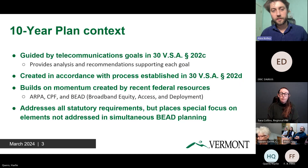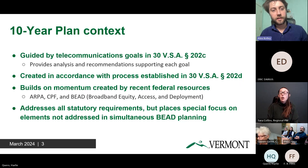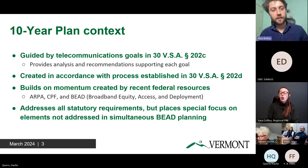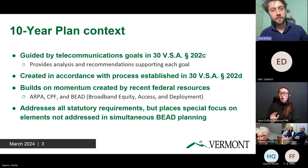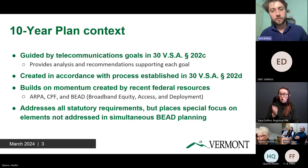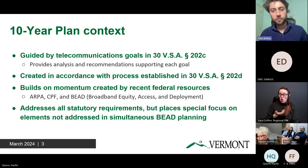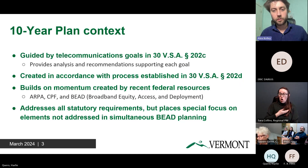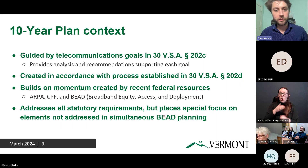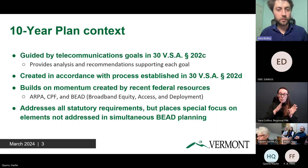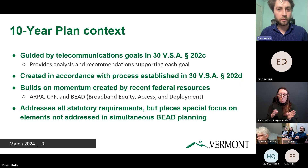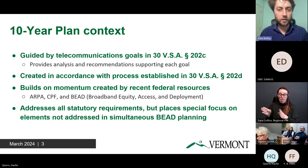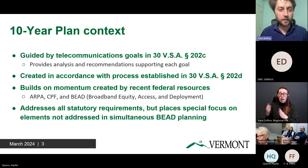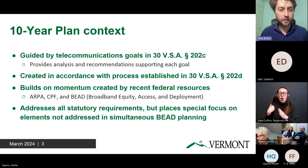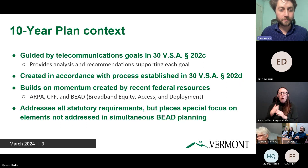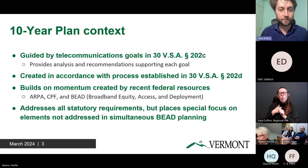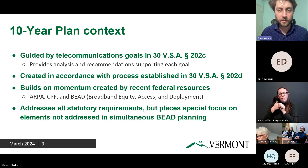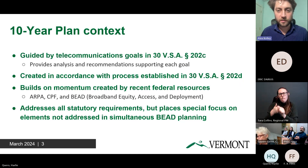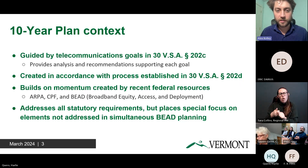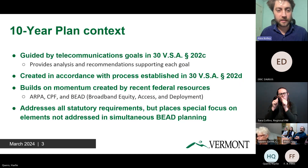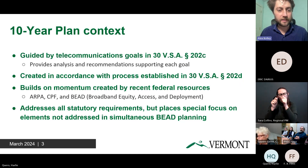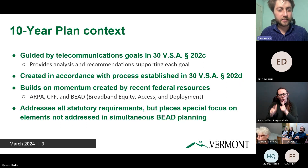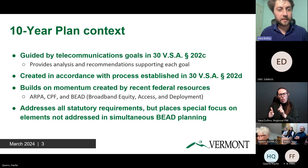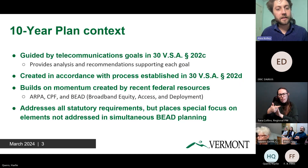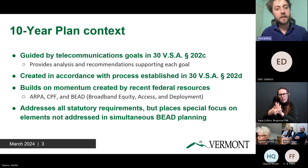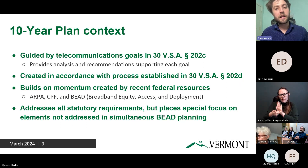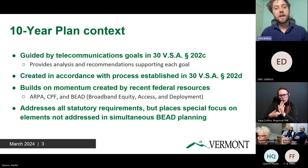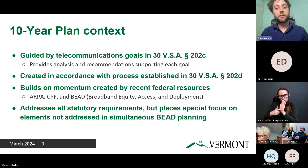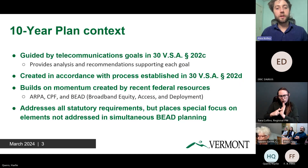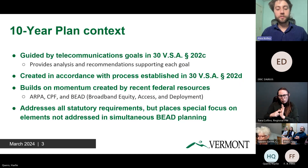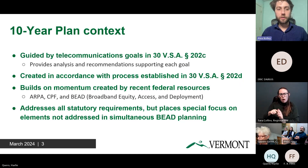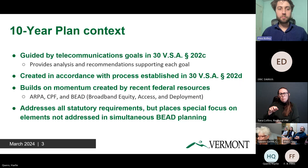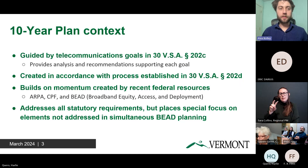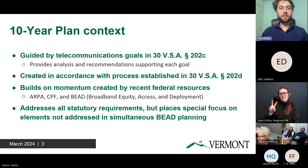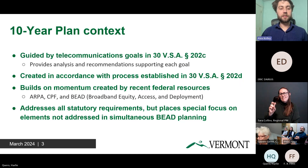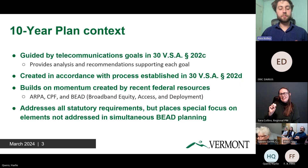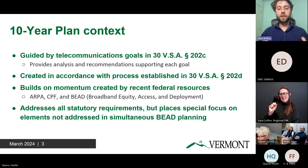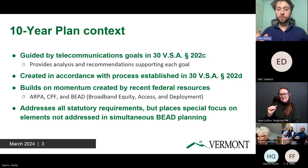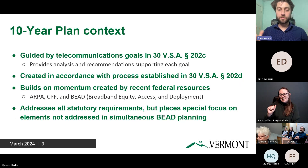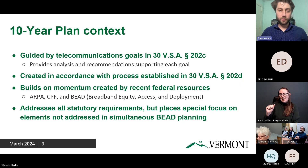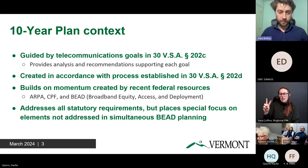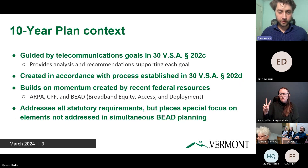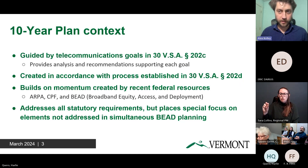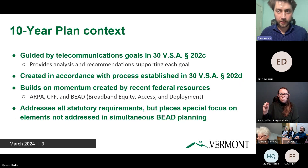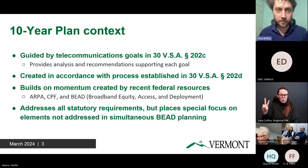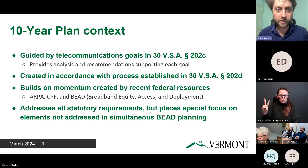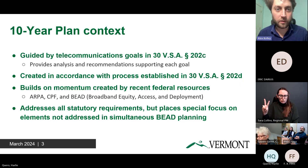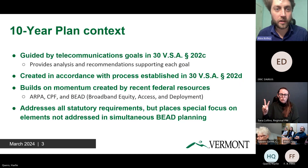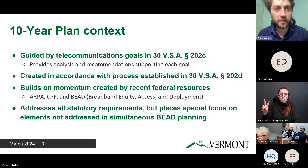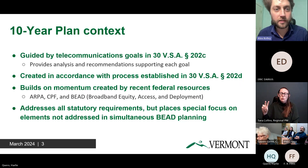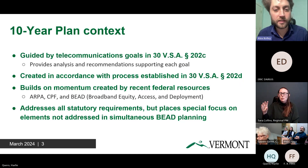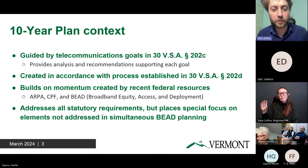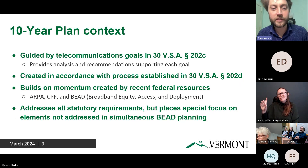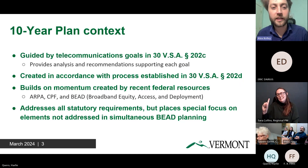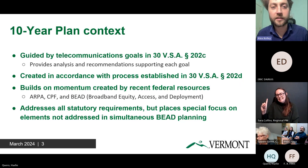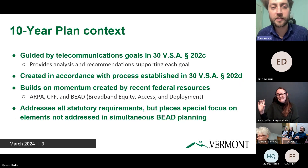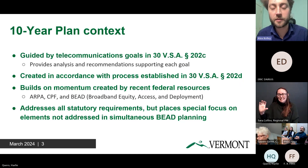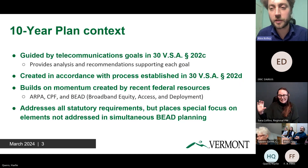in VSA 202 C and D. However, we placed a special focus on the elements that were